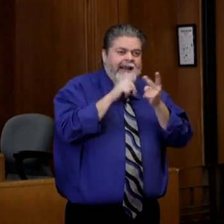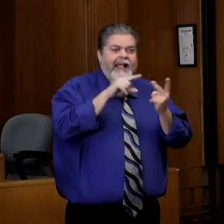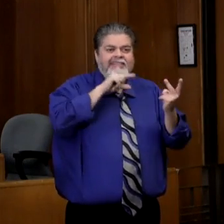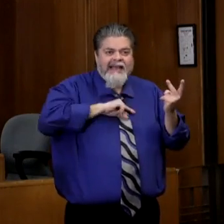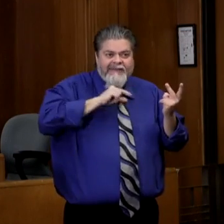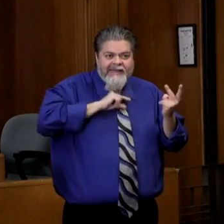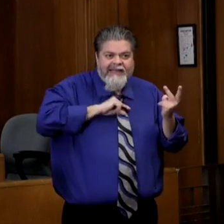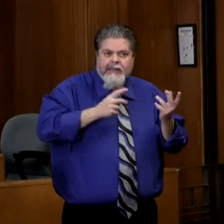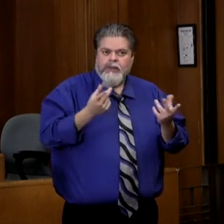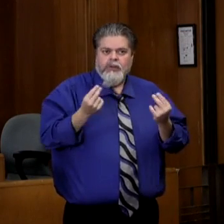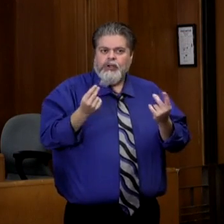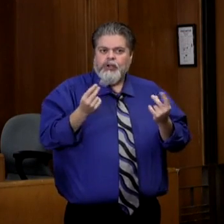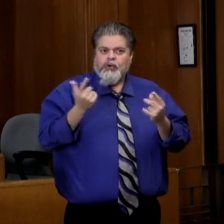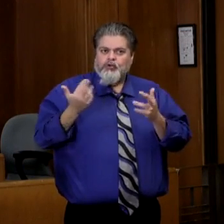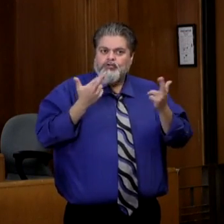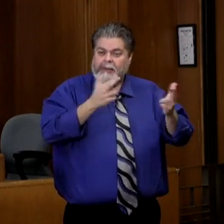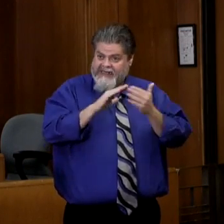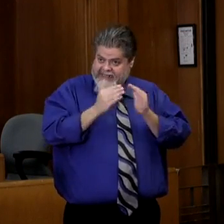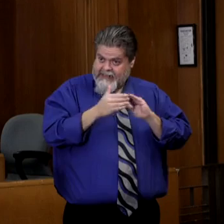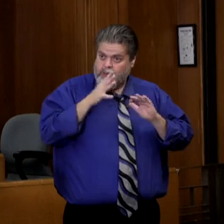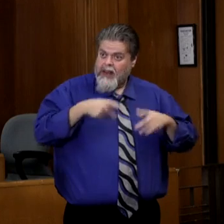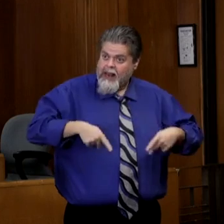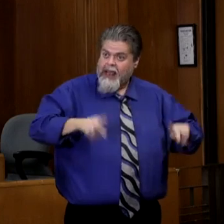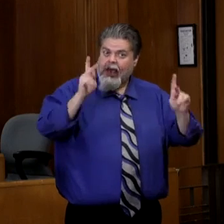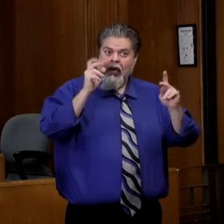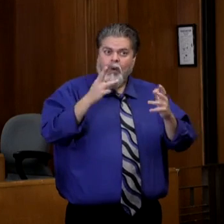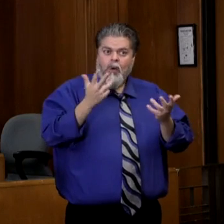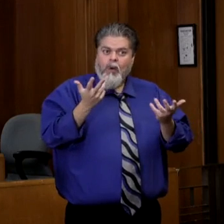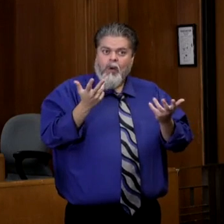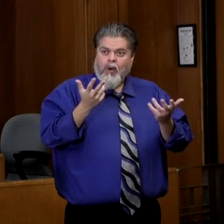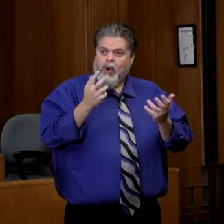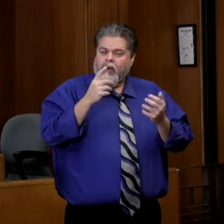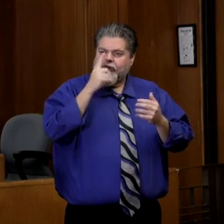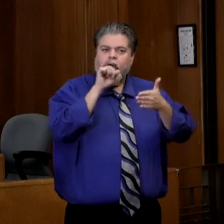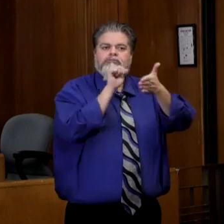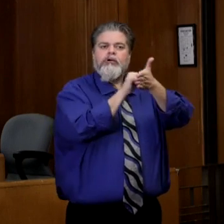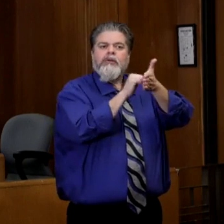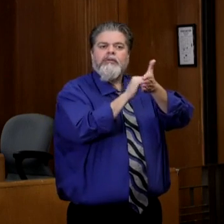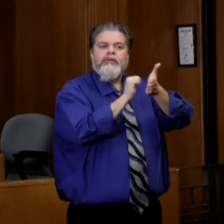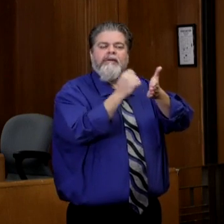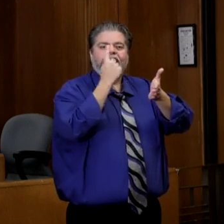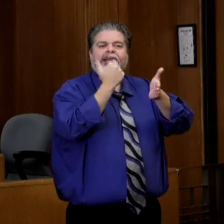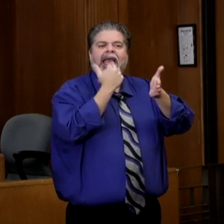Are there any recommendations that the city does have, maybe in terms of